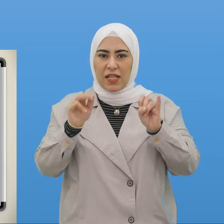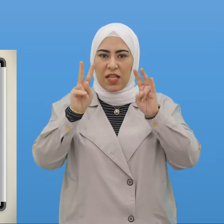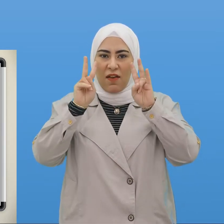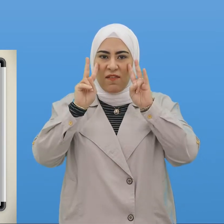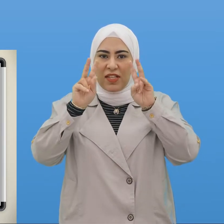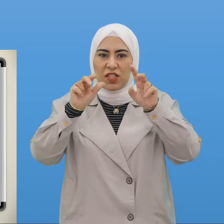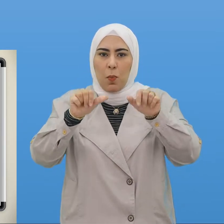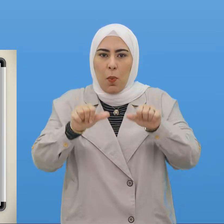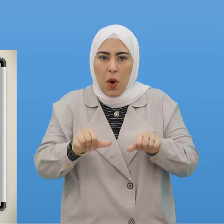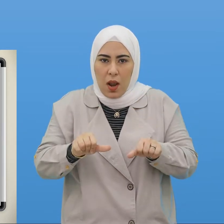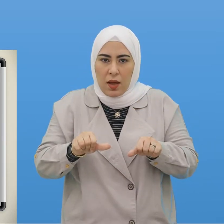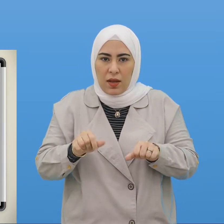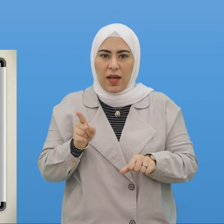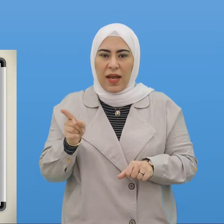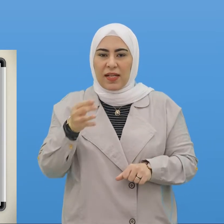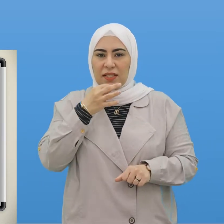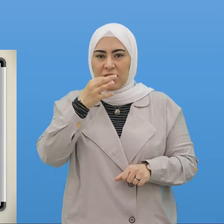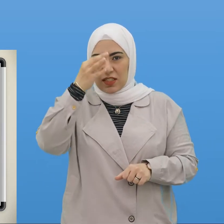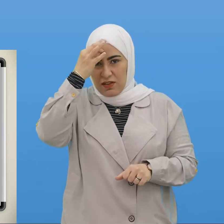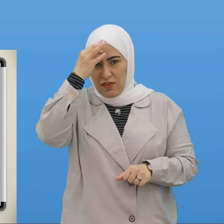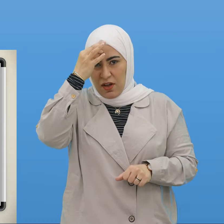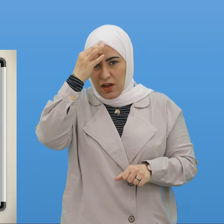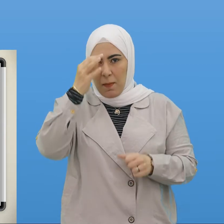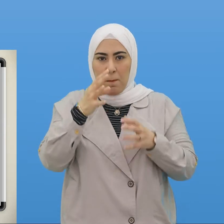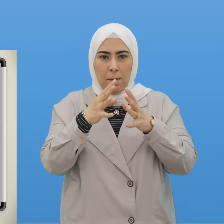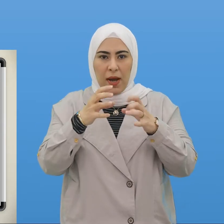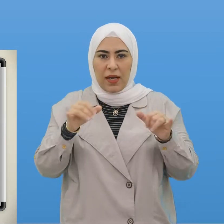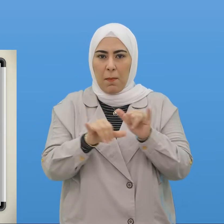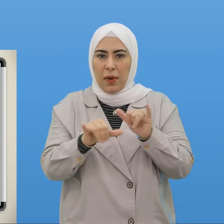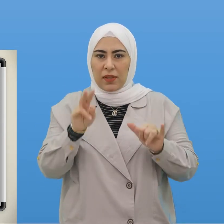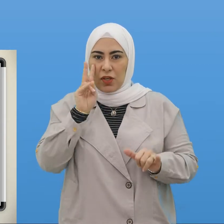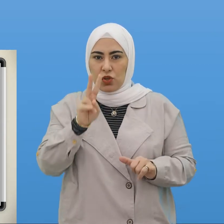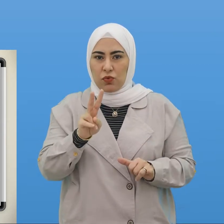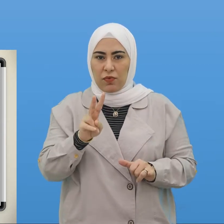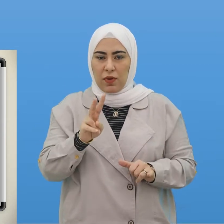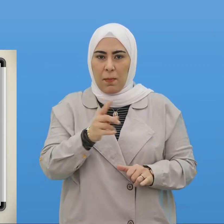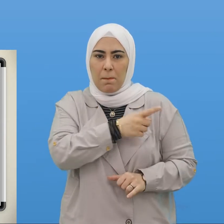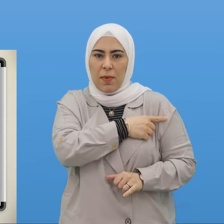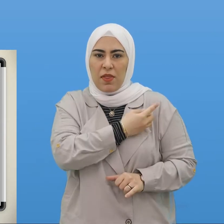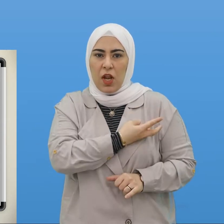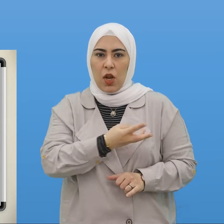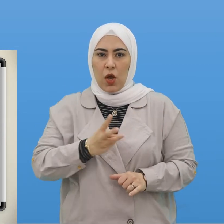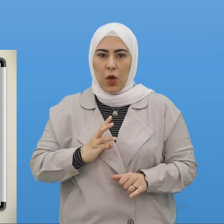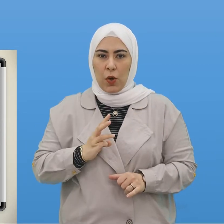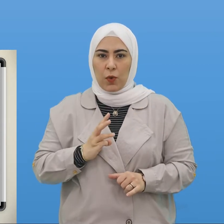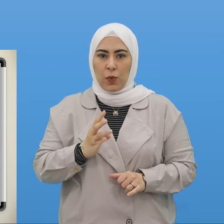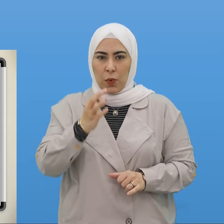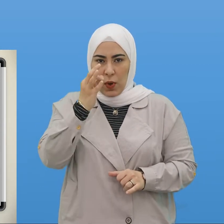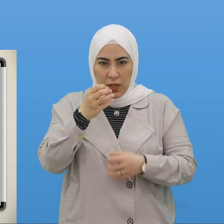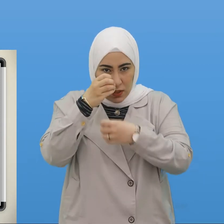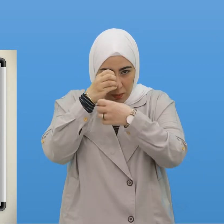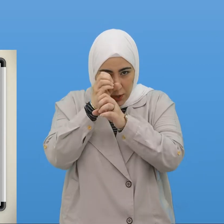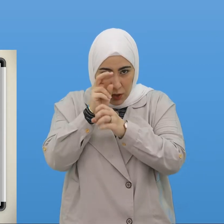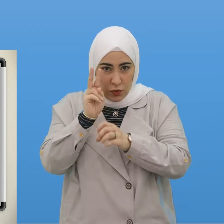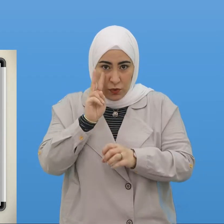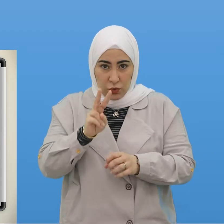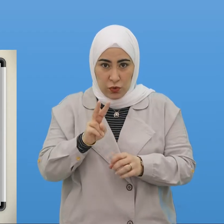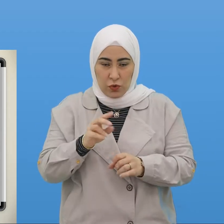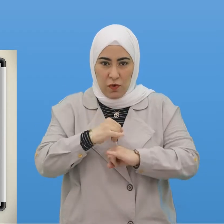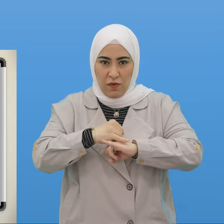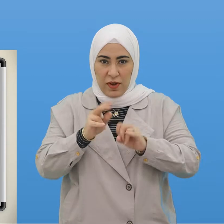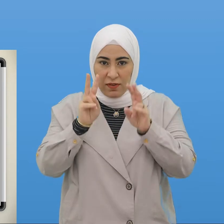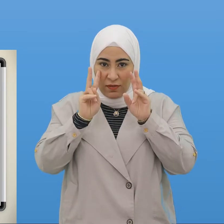means cannot be seen. Example, we need a microscope to see invisible bacteria.